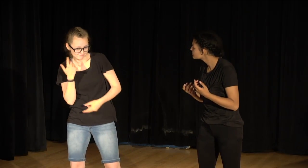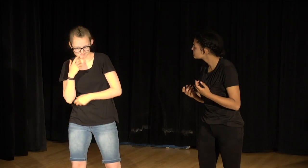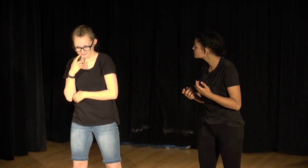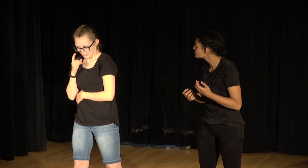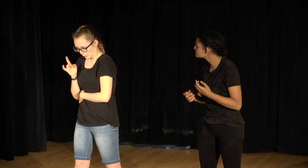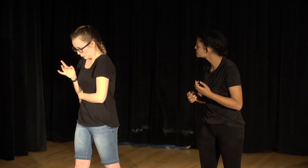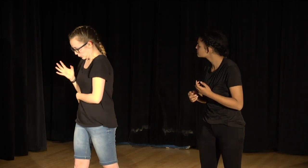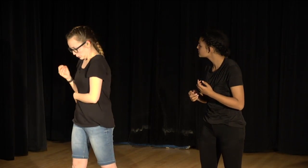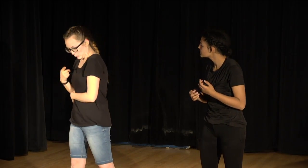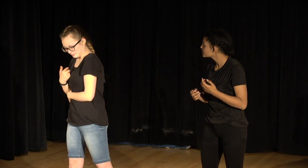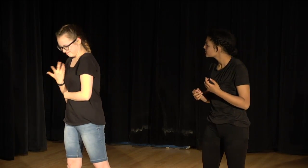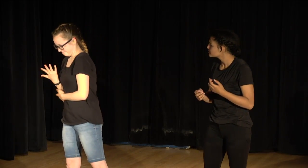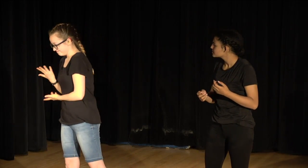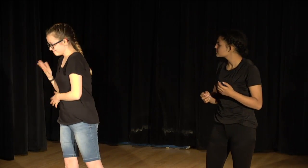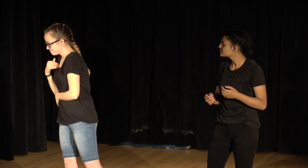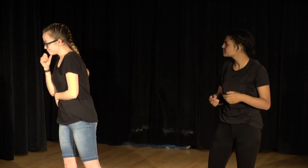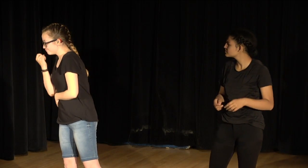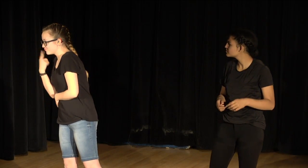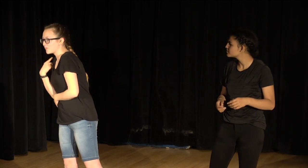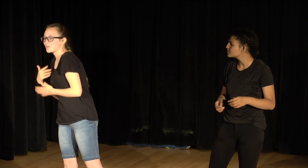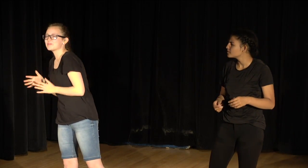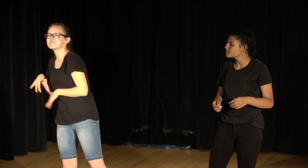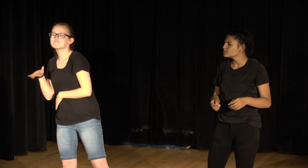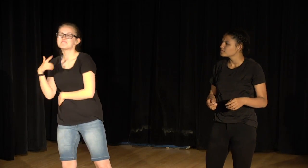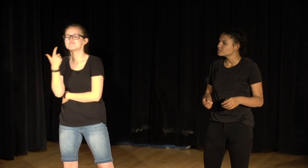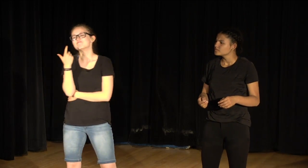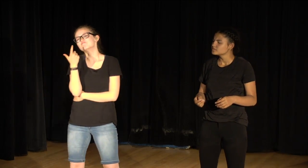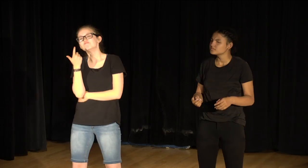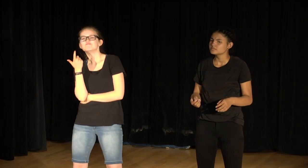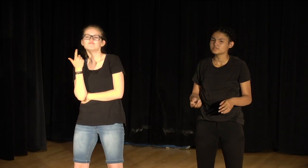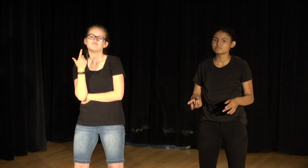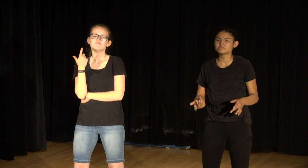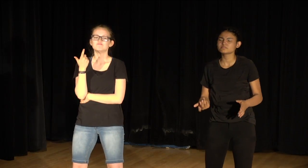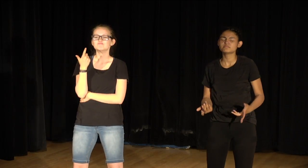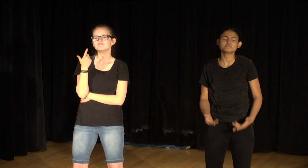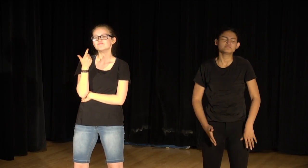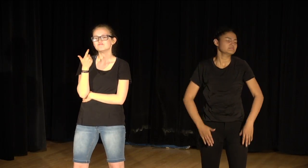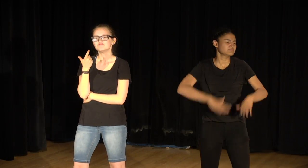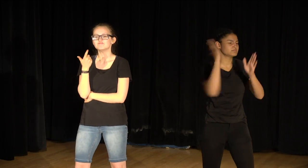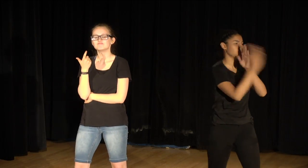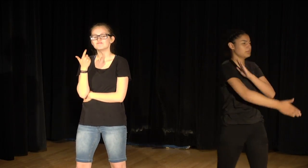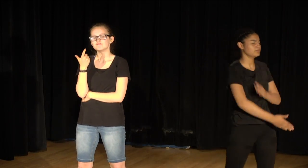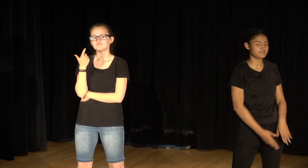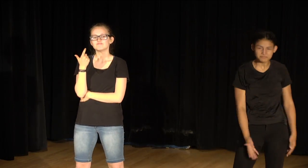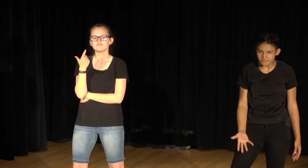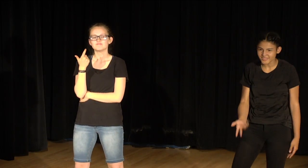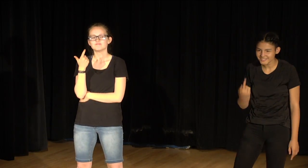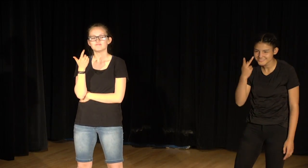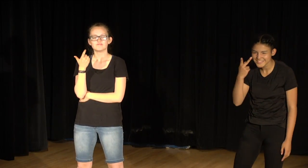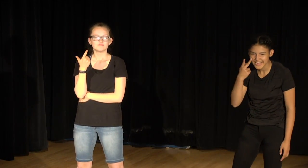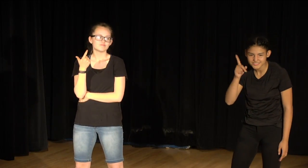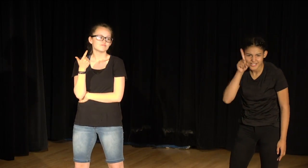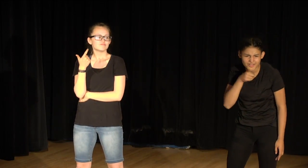what's going on? I don't hear. Oh, man, look at this. She doesn't understand. I'm out of here. You